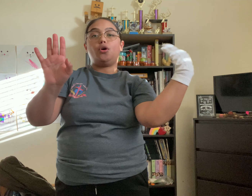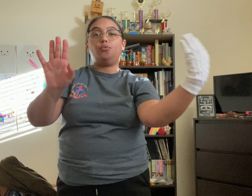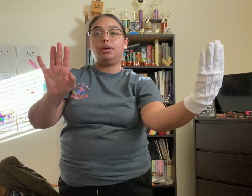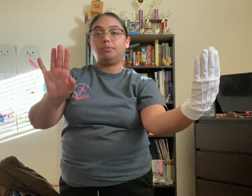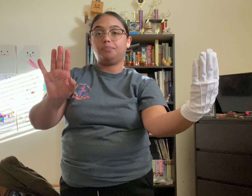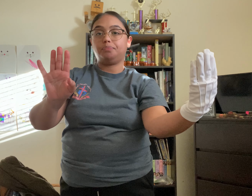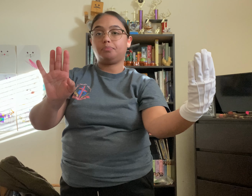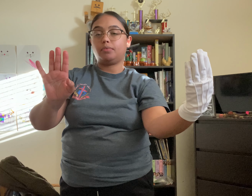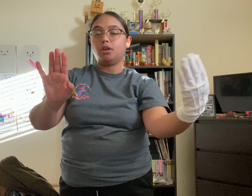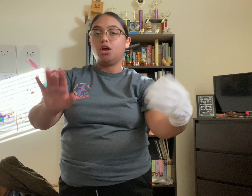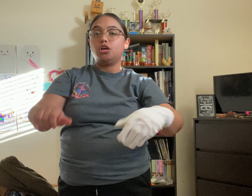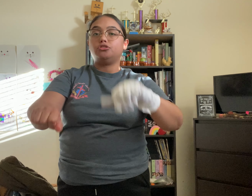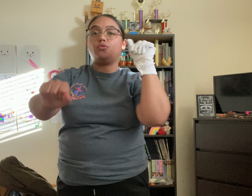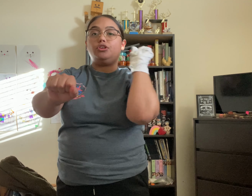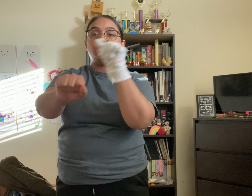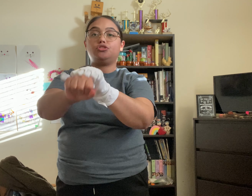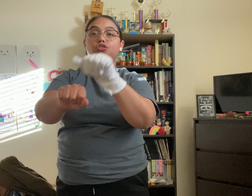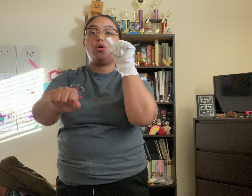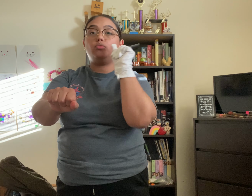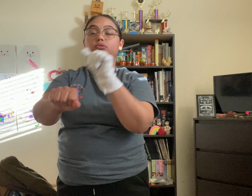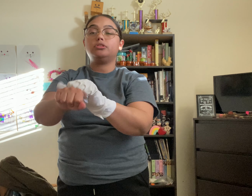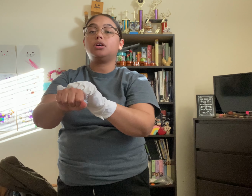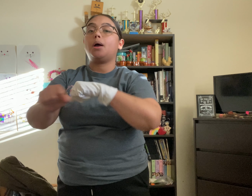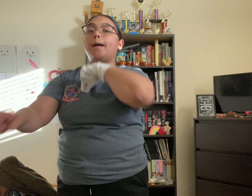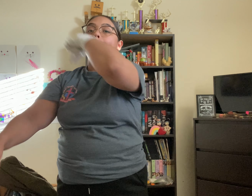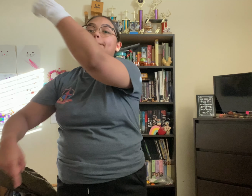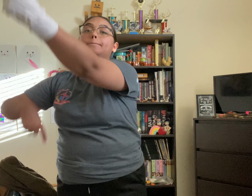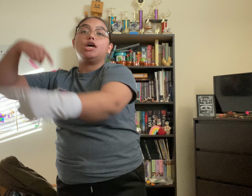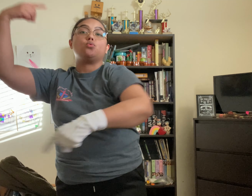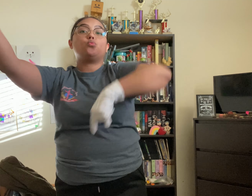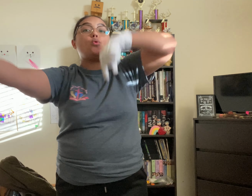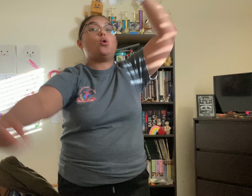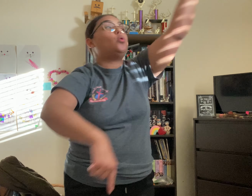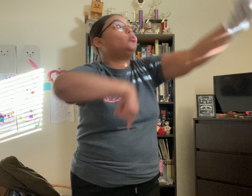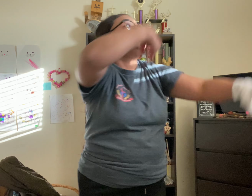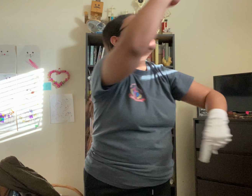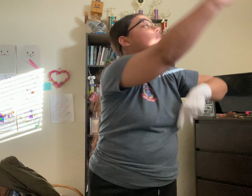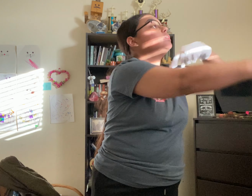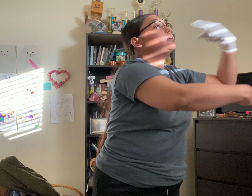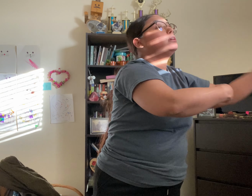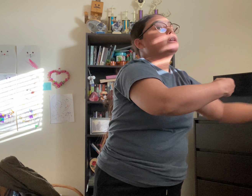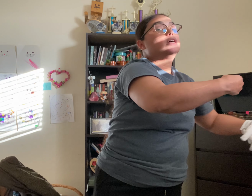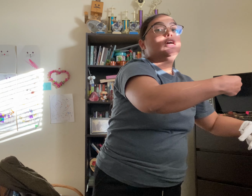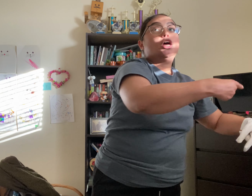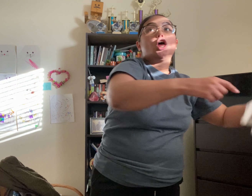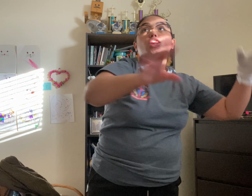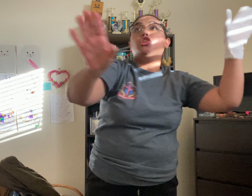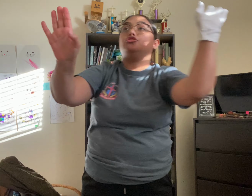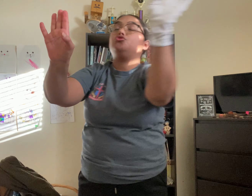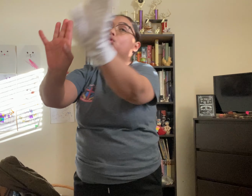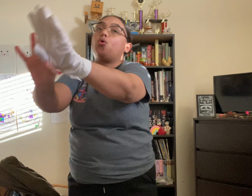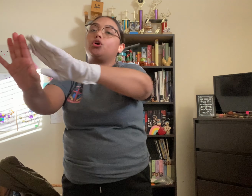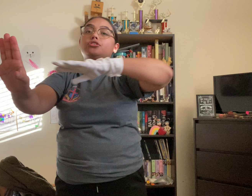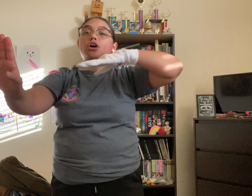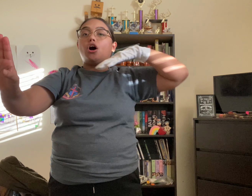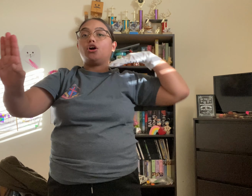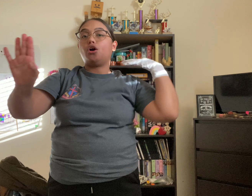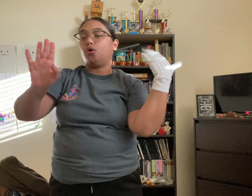open. So the stones been rolled. The doors are